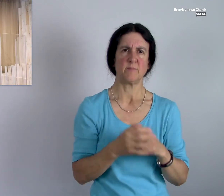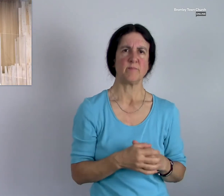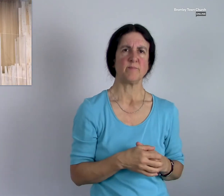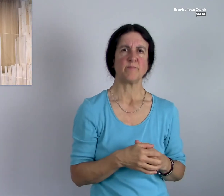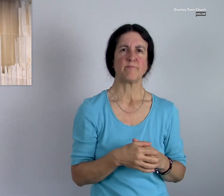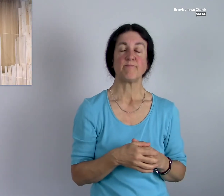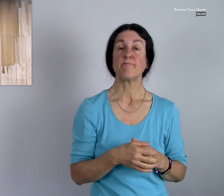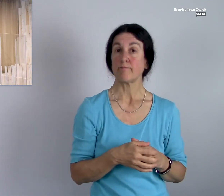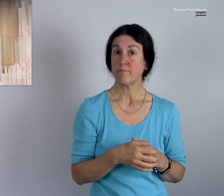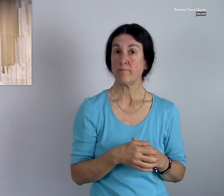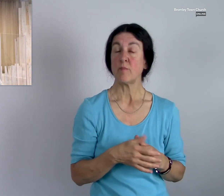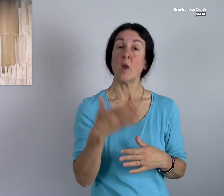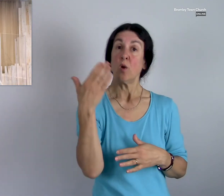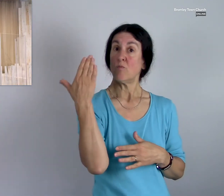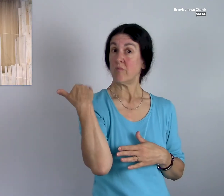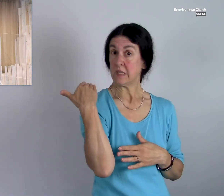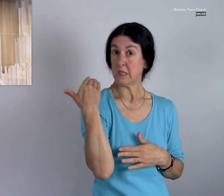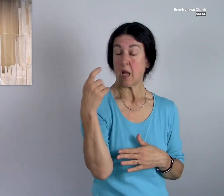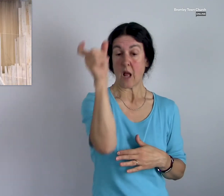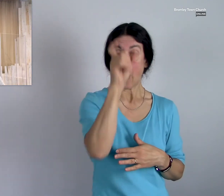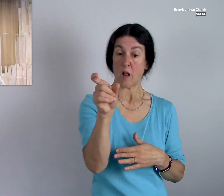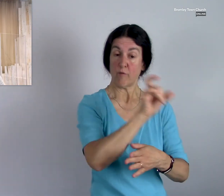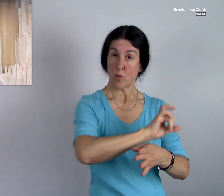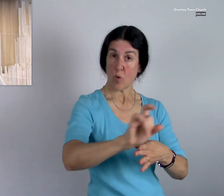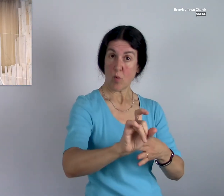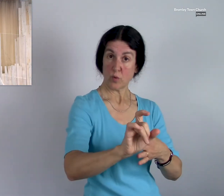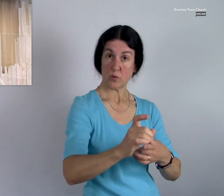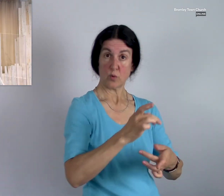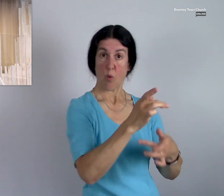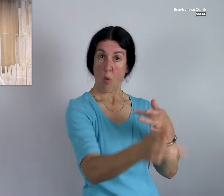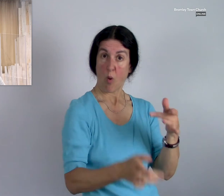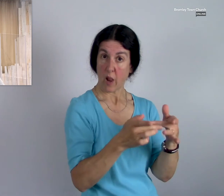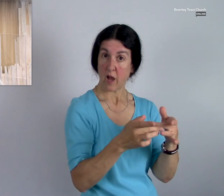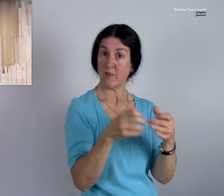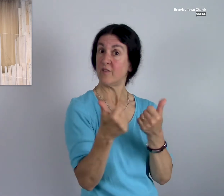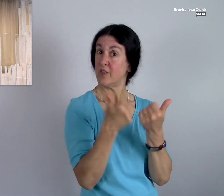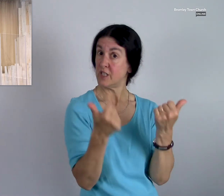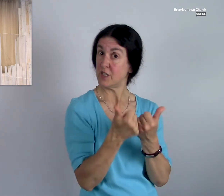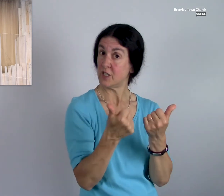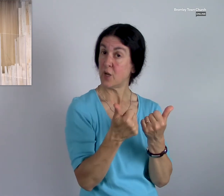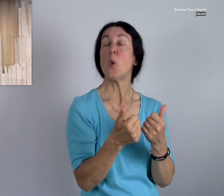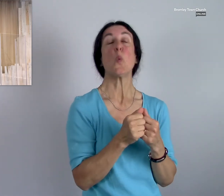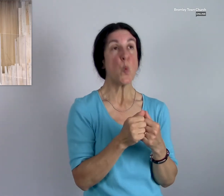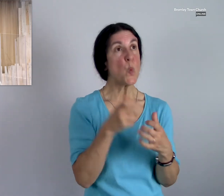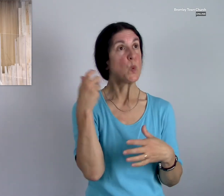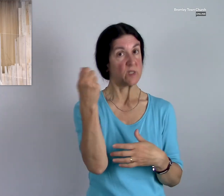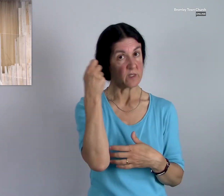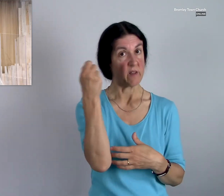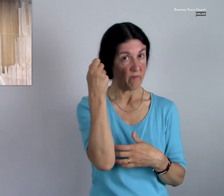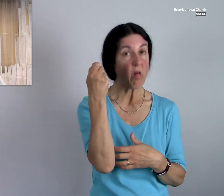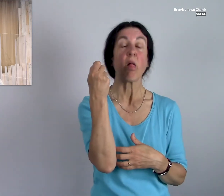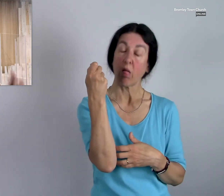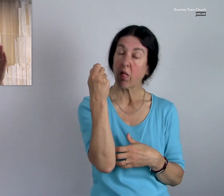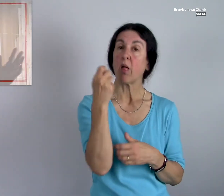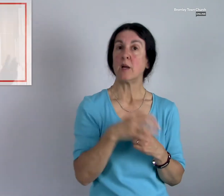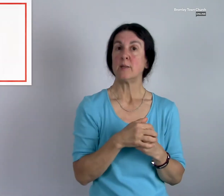We recently finished the Alpha course online at Bromley Town Church. Great success, actually. We're really delighted with how it went.